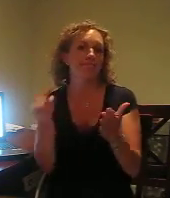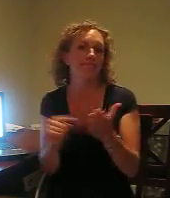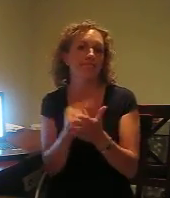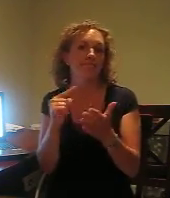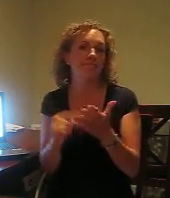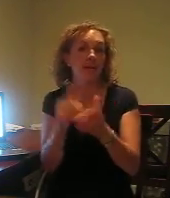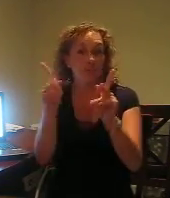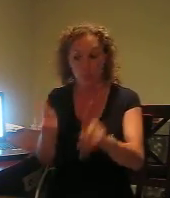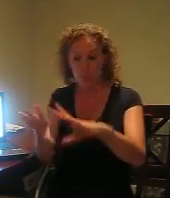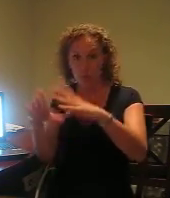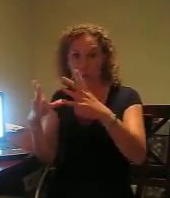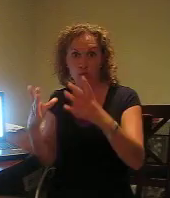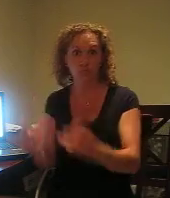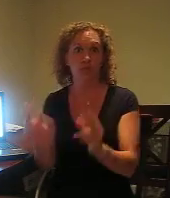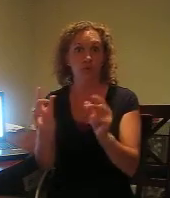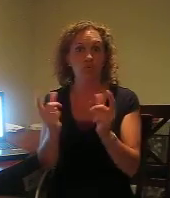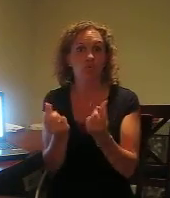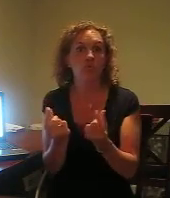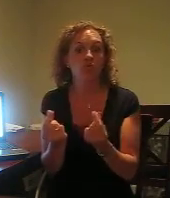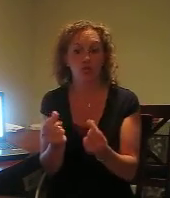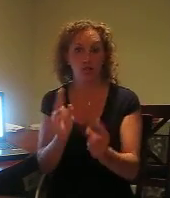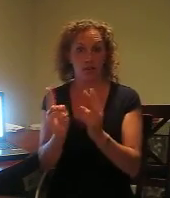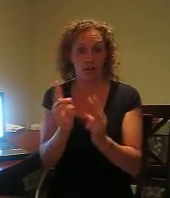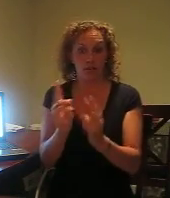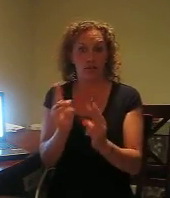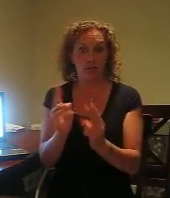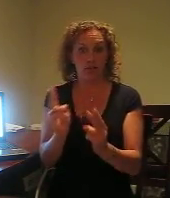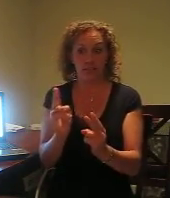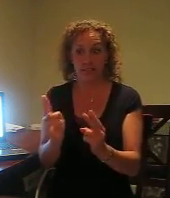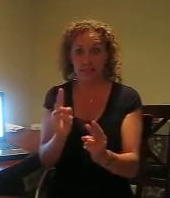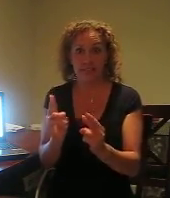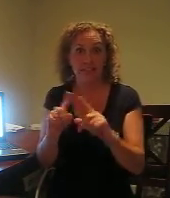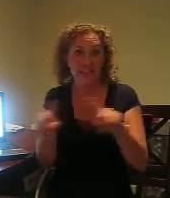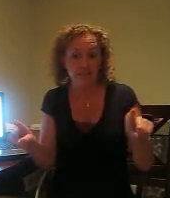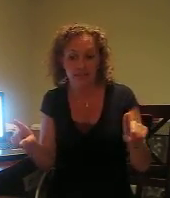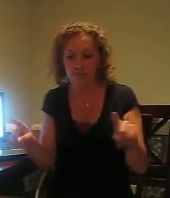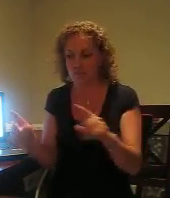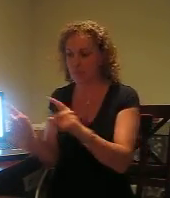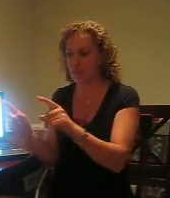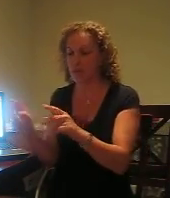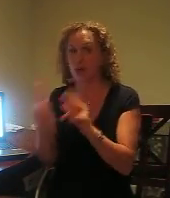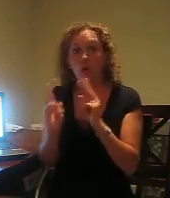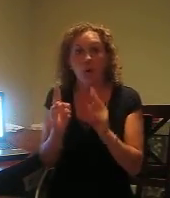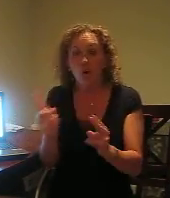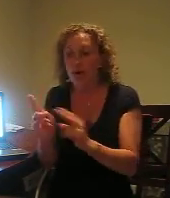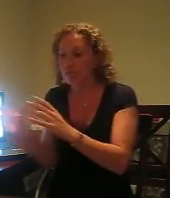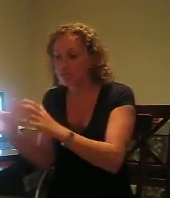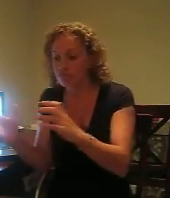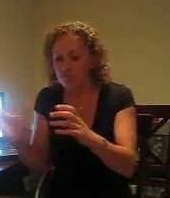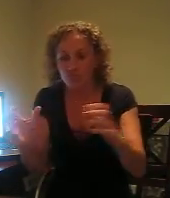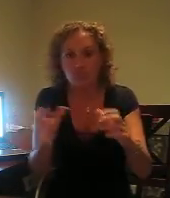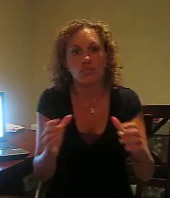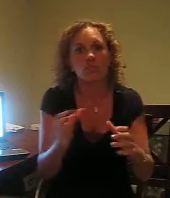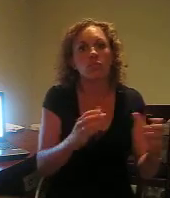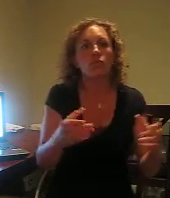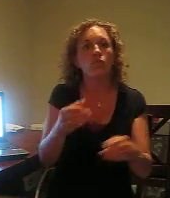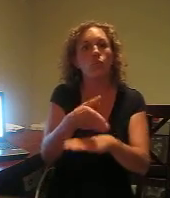opposite. They get the fire going and then they rush out to the surrounding area in a frantic panic to collect firewood just to keep it